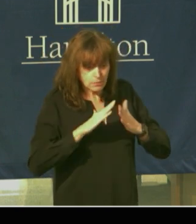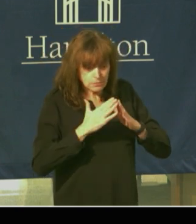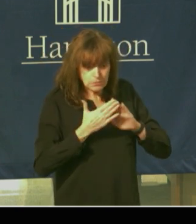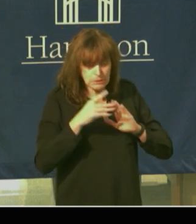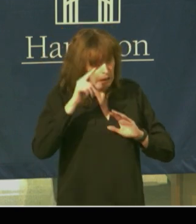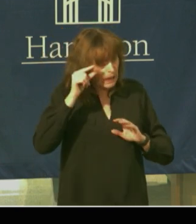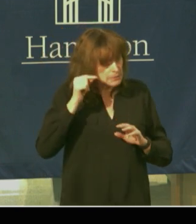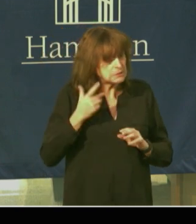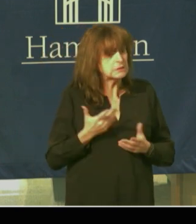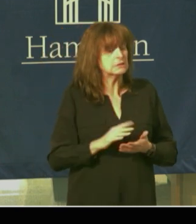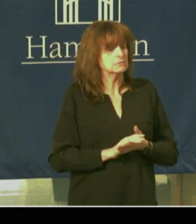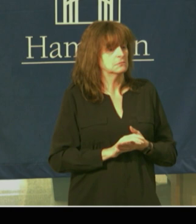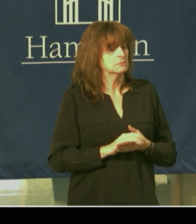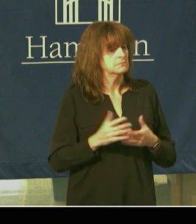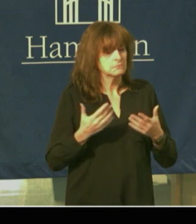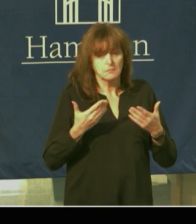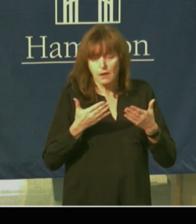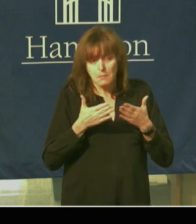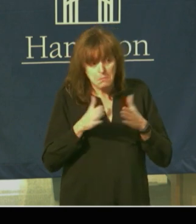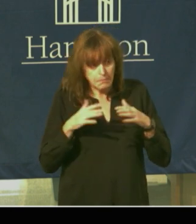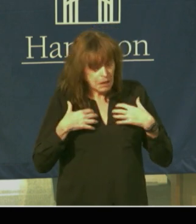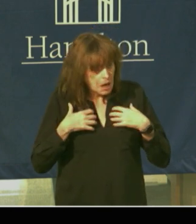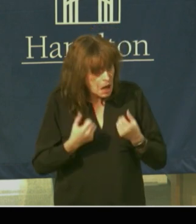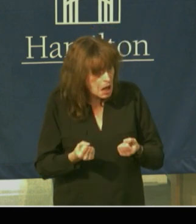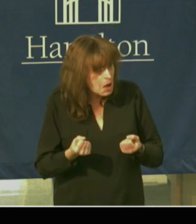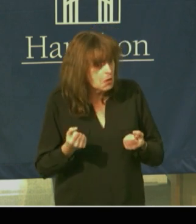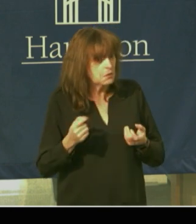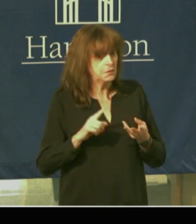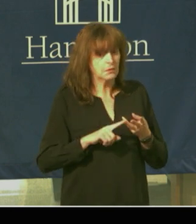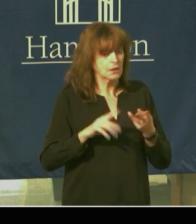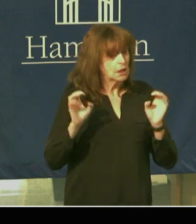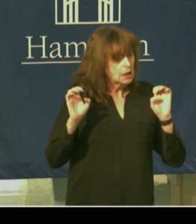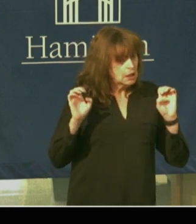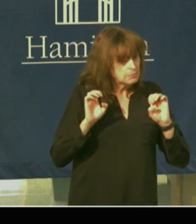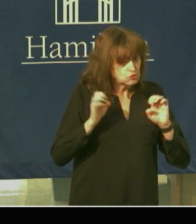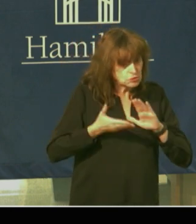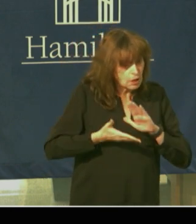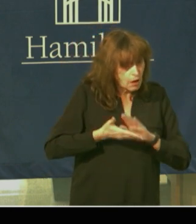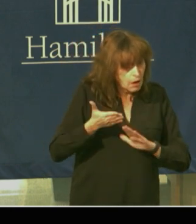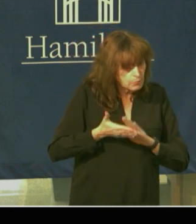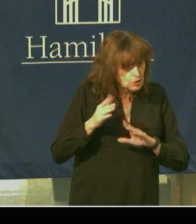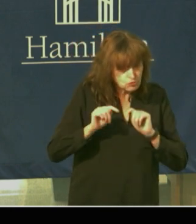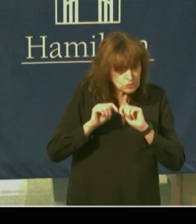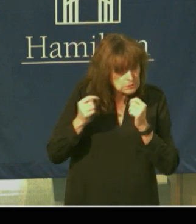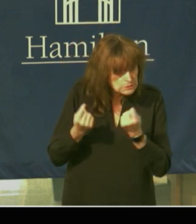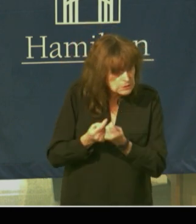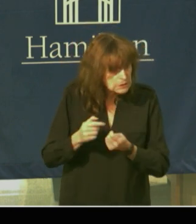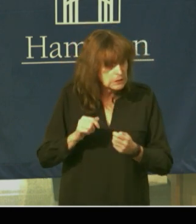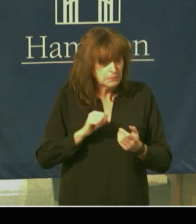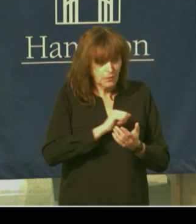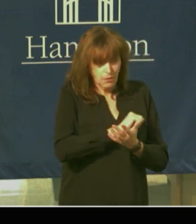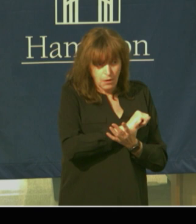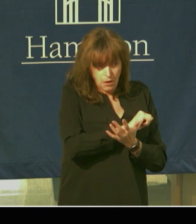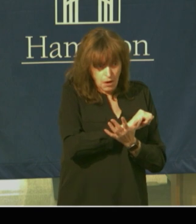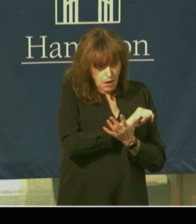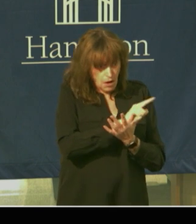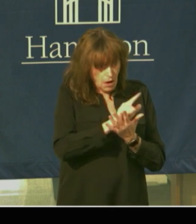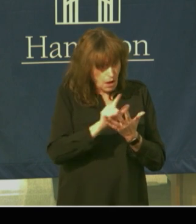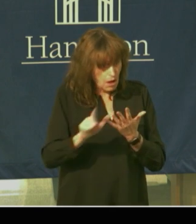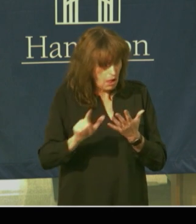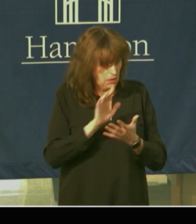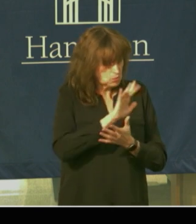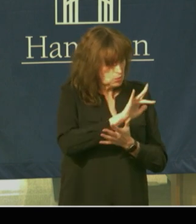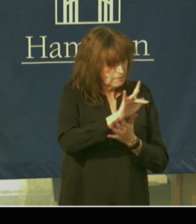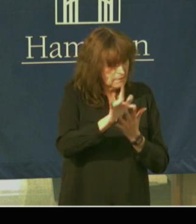public health and the entire emergency operations team that includes some 25 leaders in all the departments in the